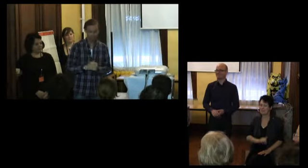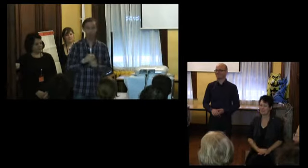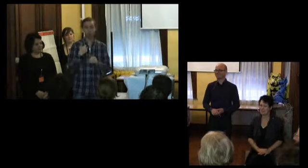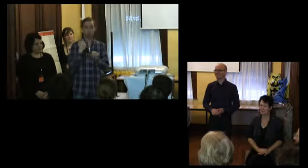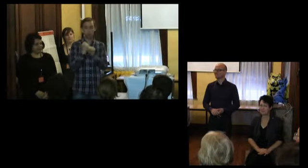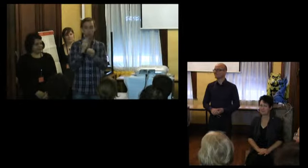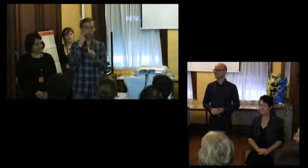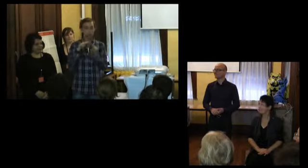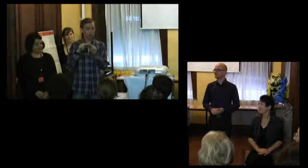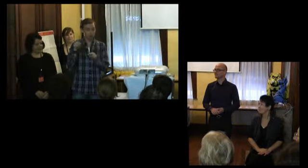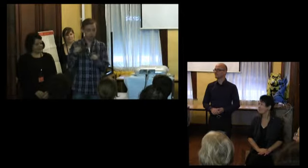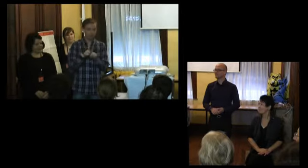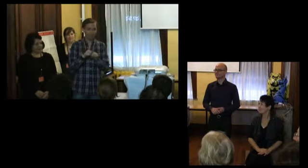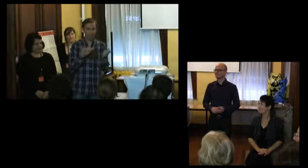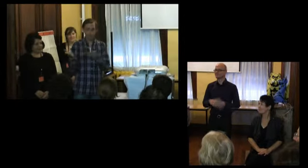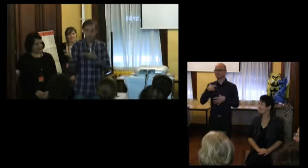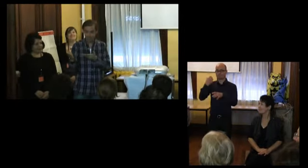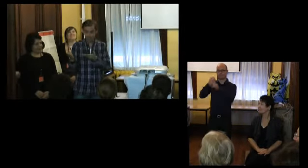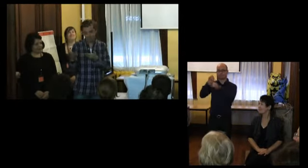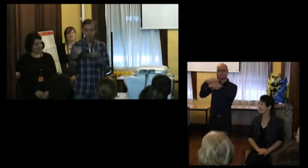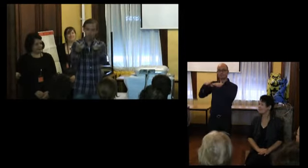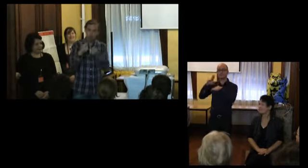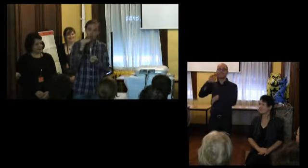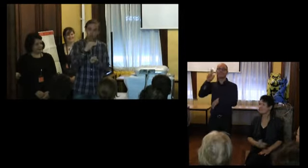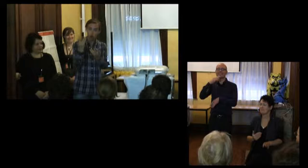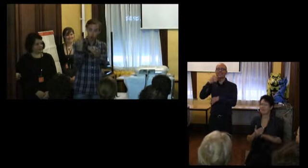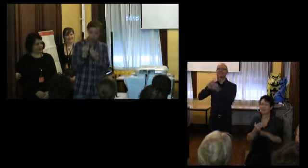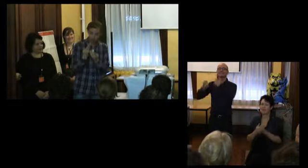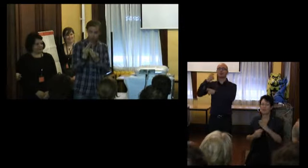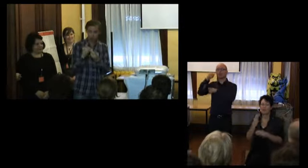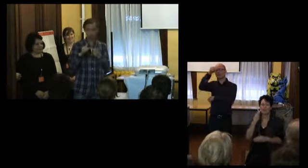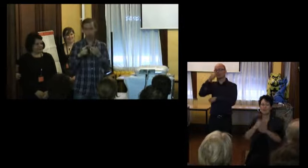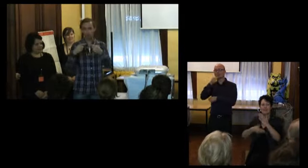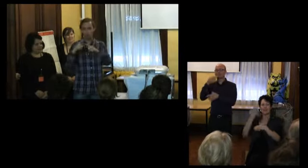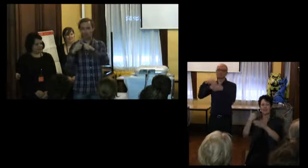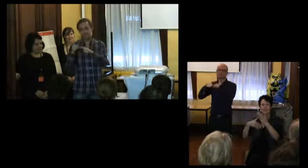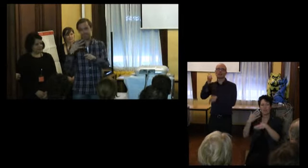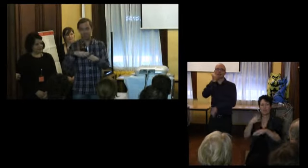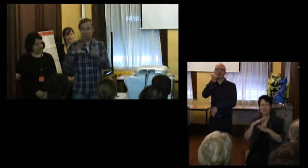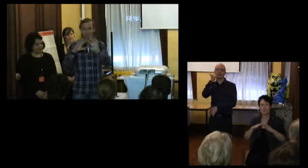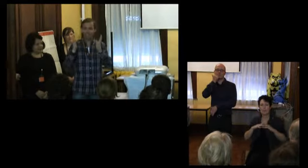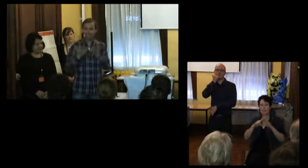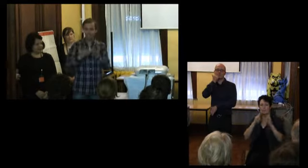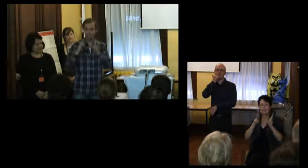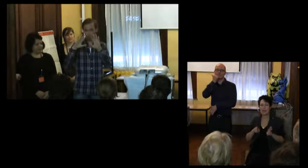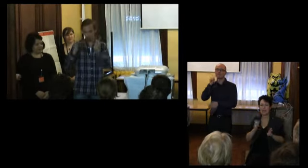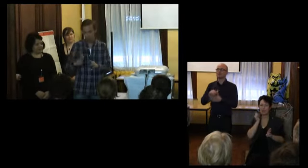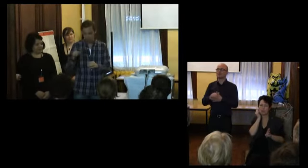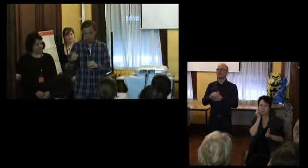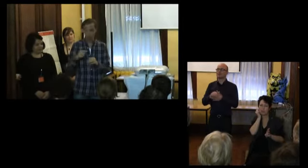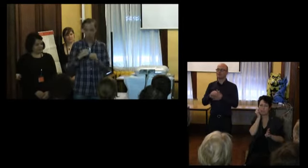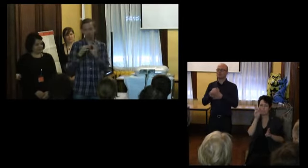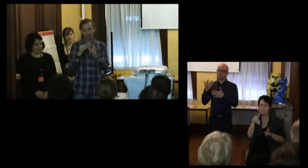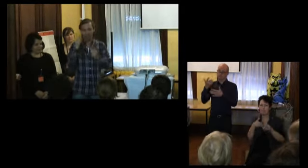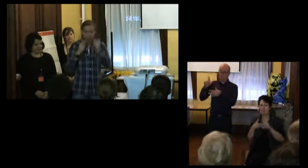feet. I work at the Deaf Historical Museum in Trondheim. I work there as a